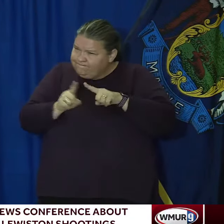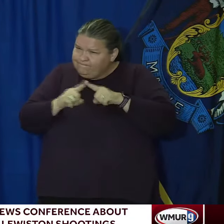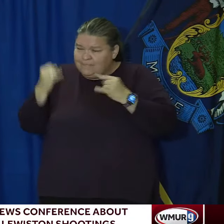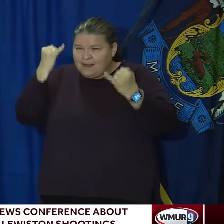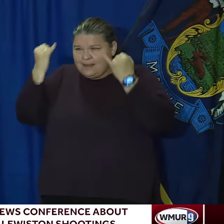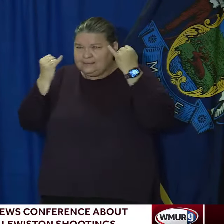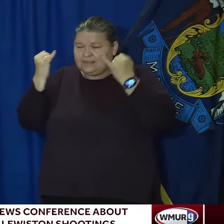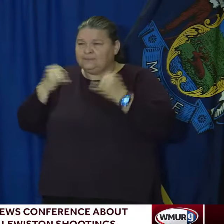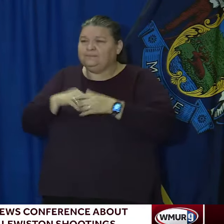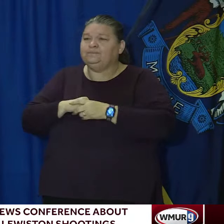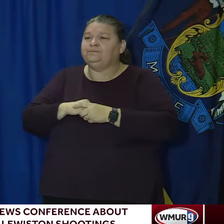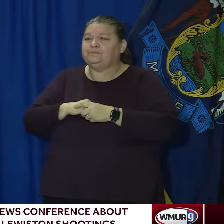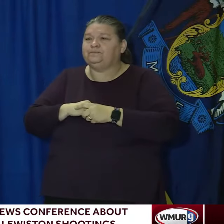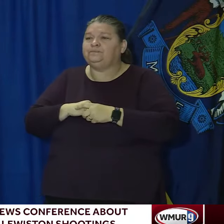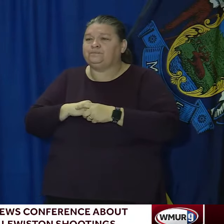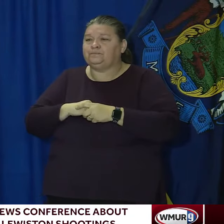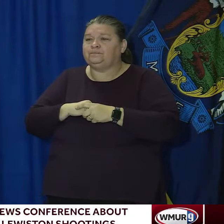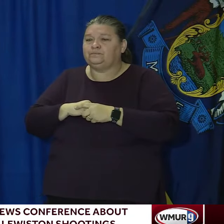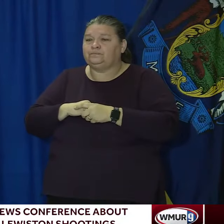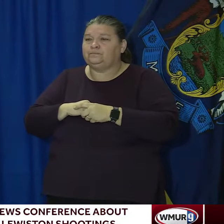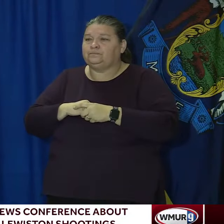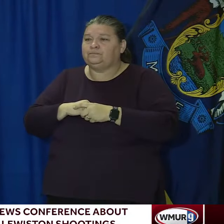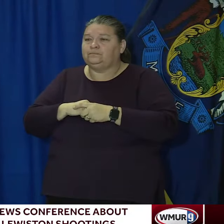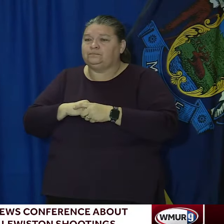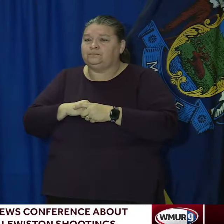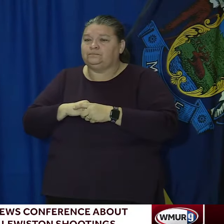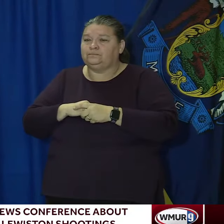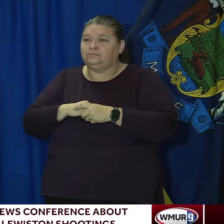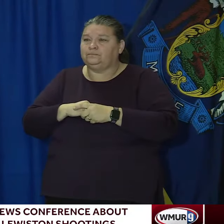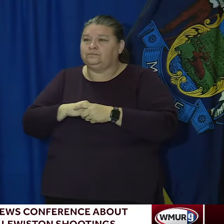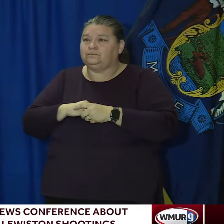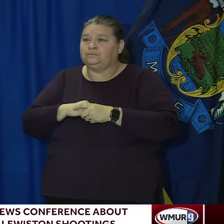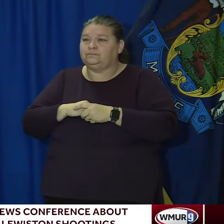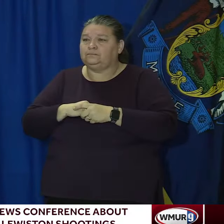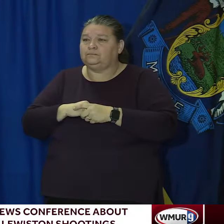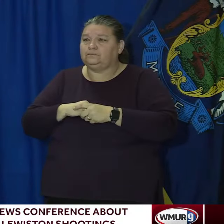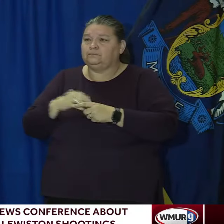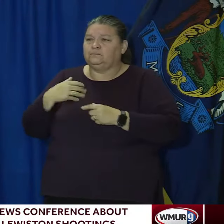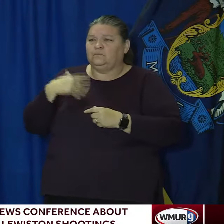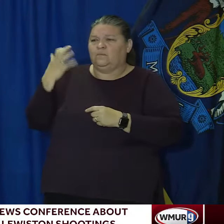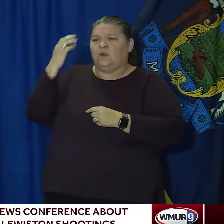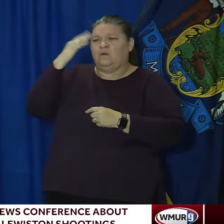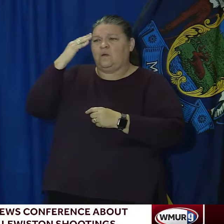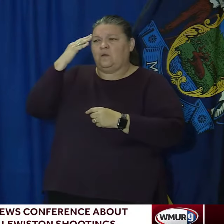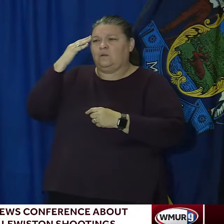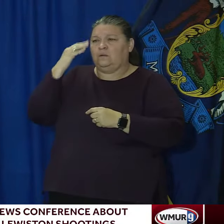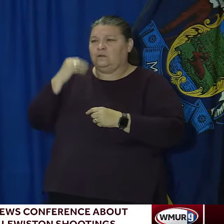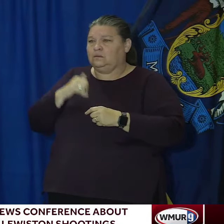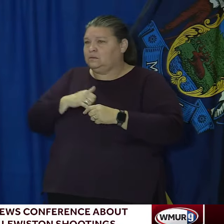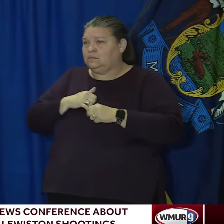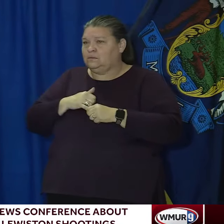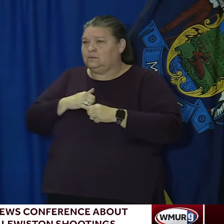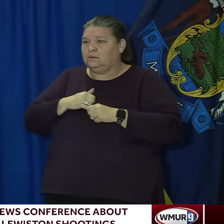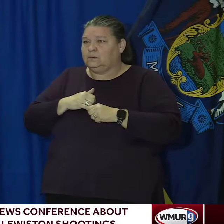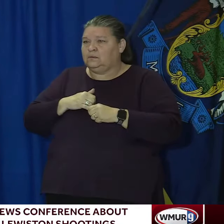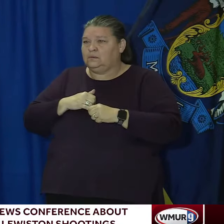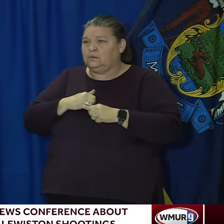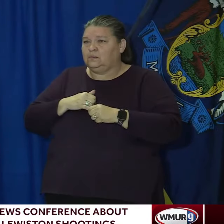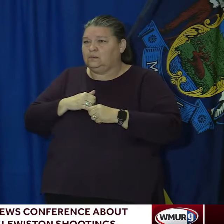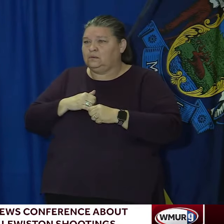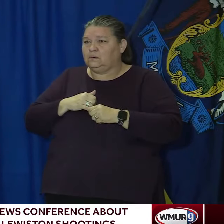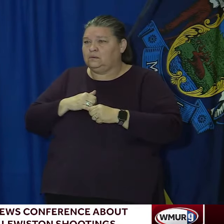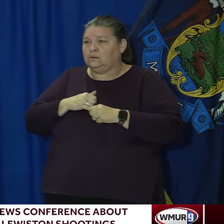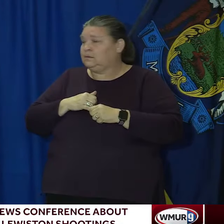Governor, I can't see you. Governor, I'd like to ask why vehicles listen are. I'm sorry, who is this? Oh, sorry. I can't see you there. Sorry.